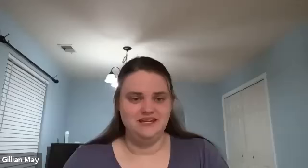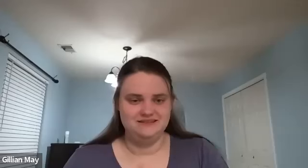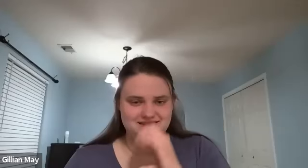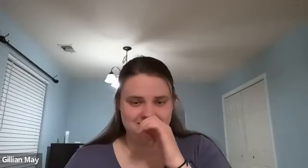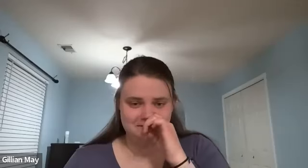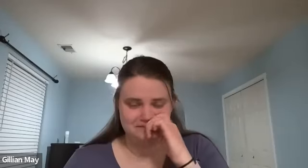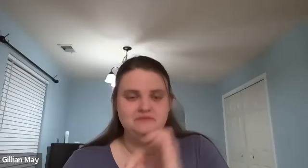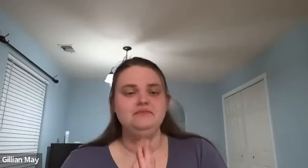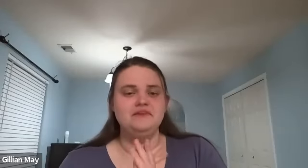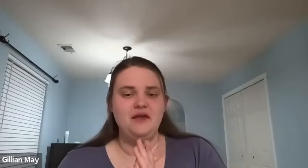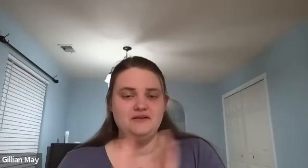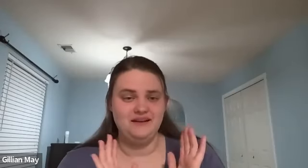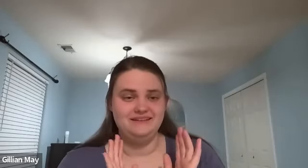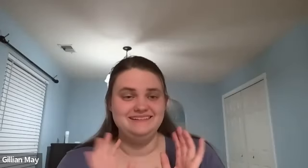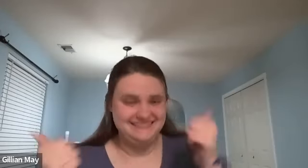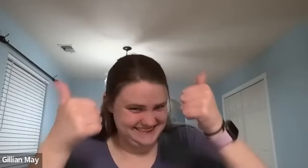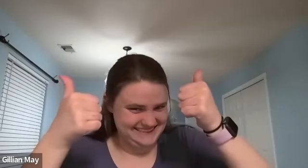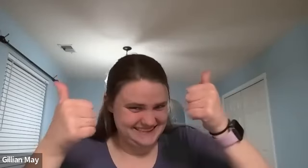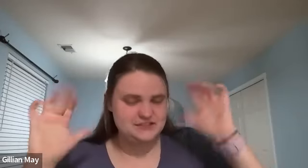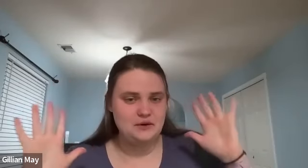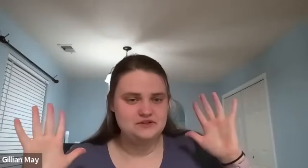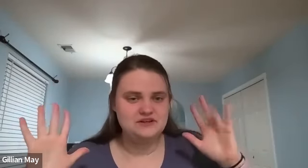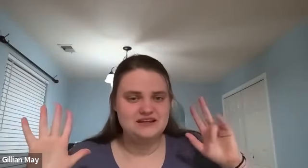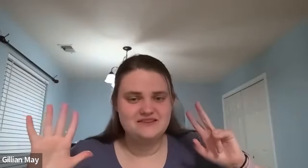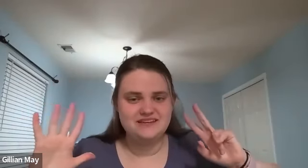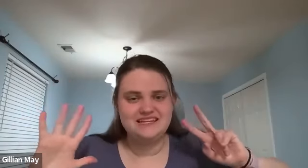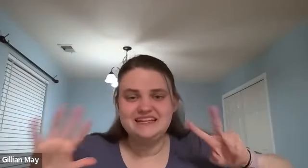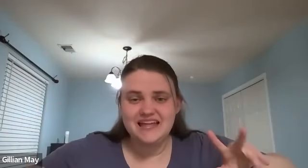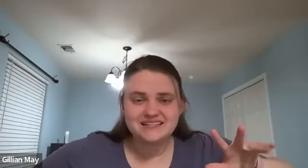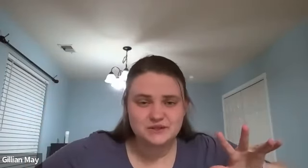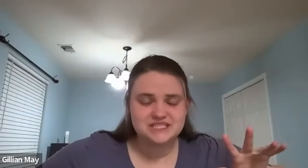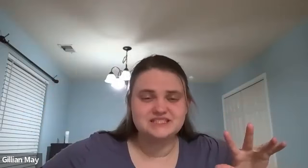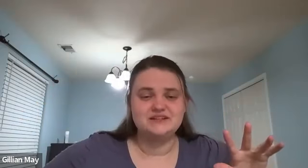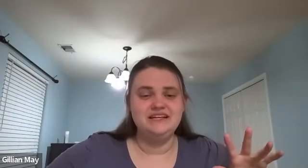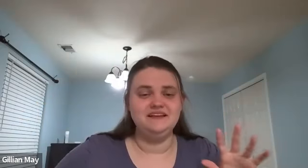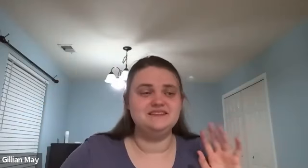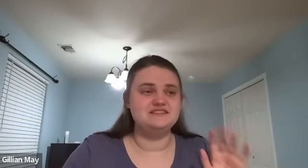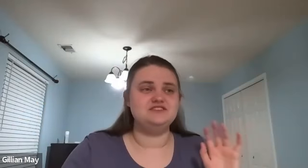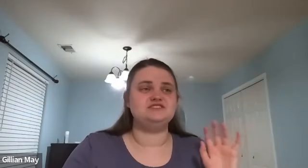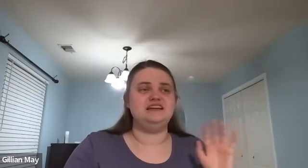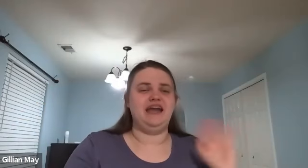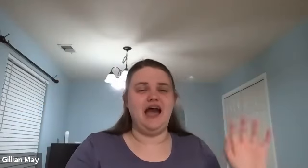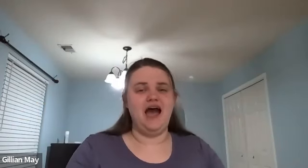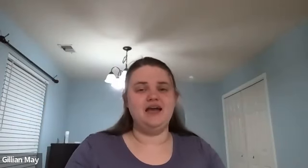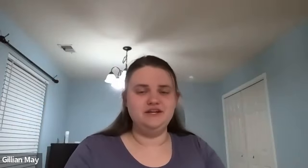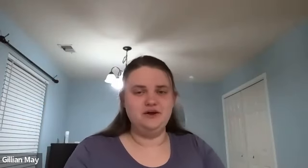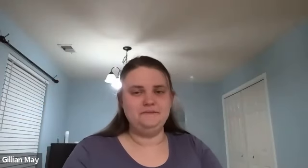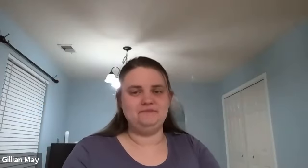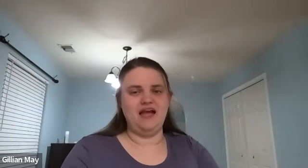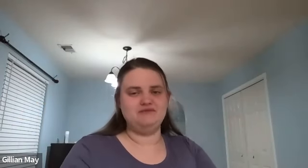Yes. All right. So do you guys have any last questions or any like signs that you're just like, I've been